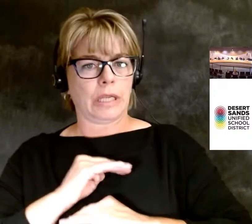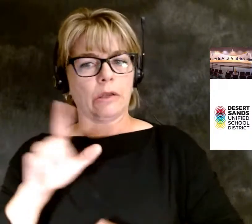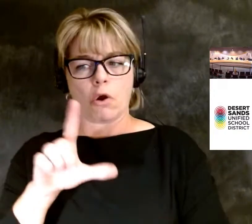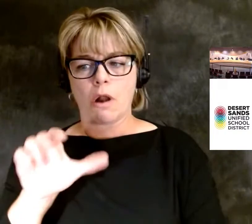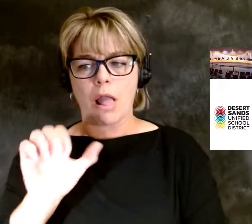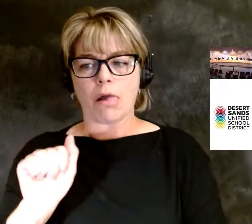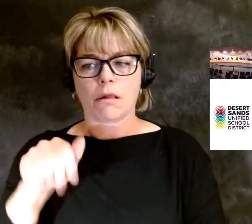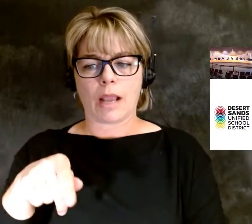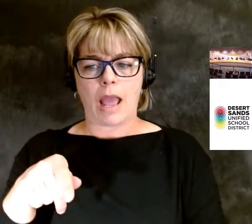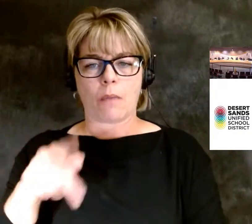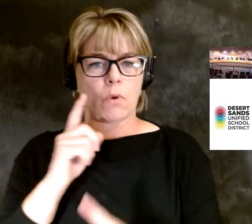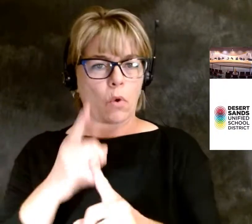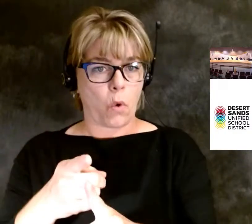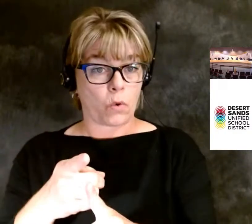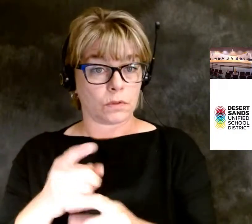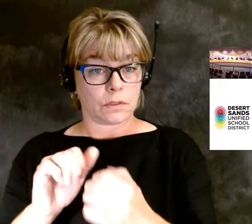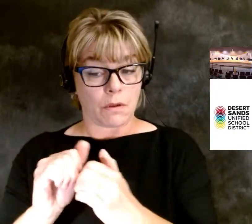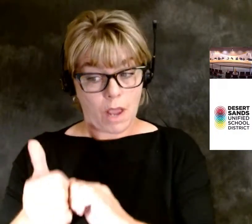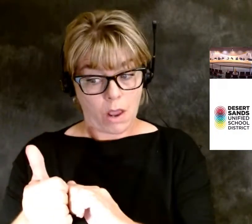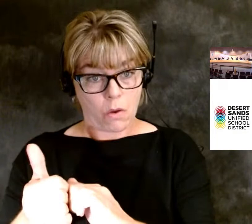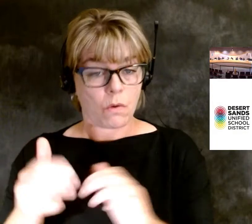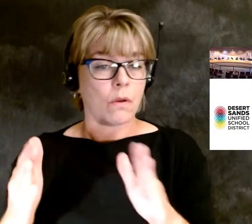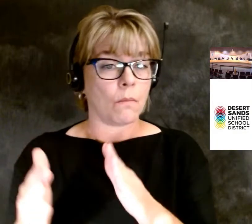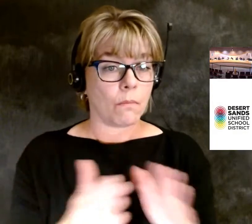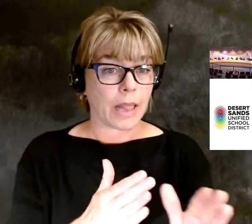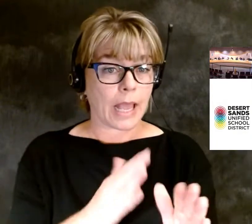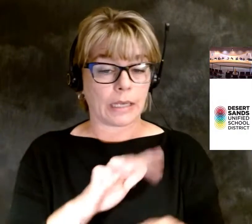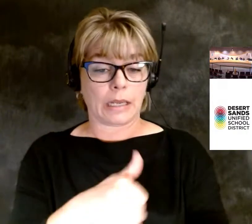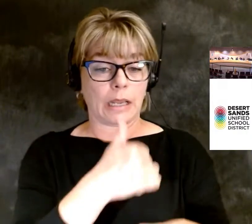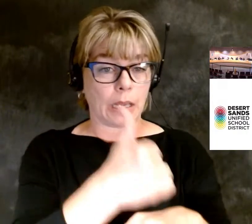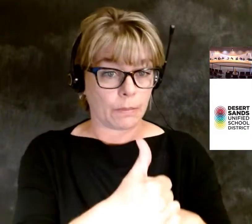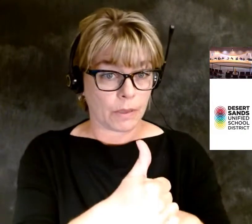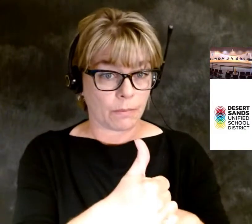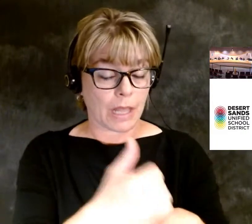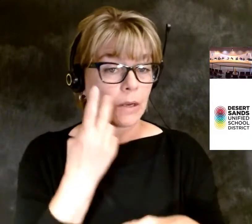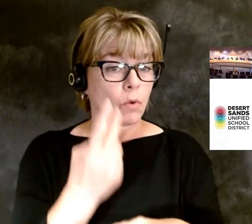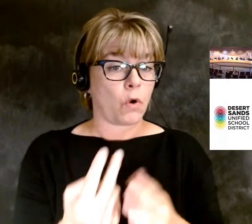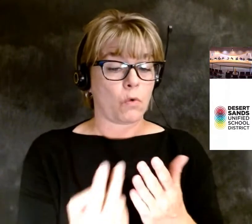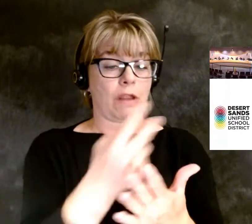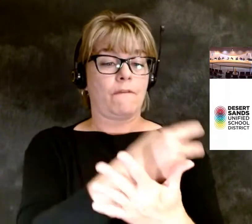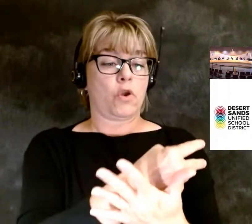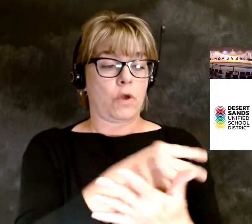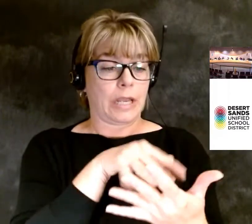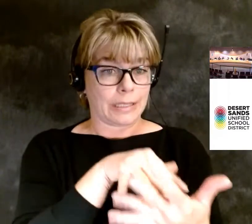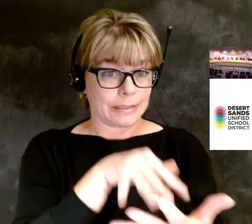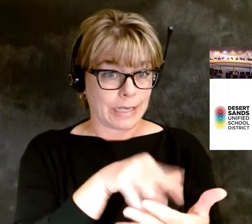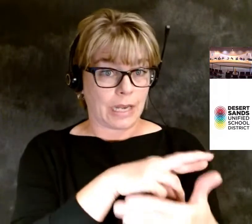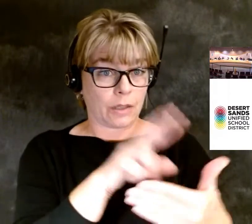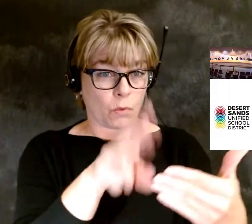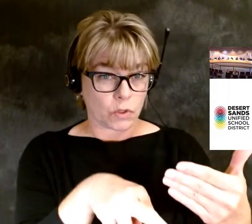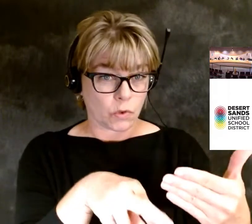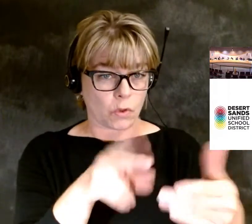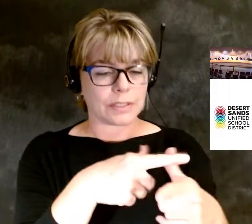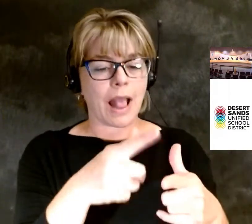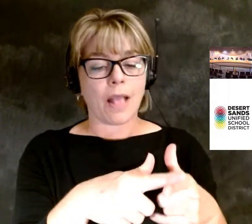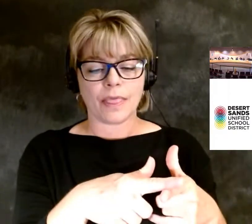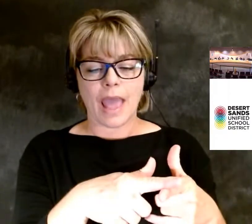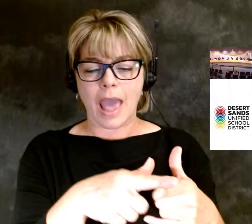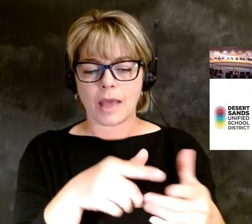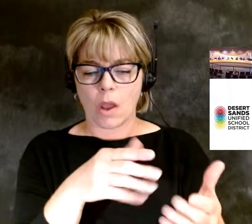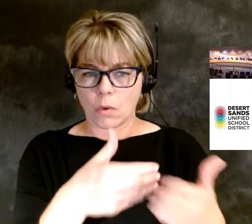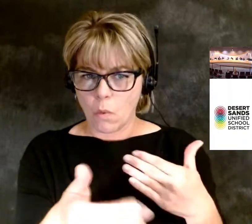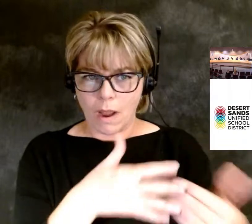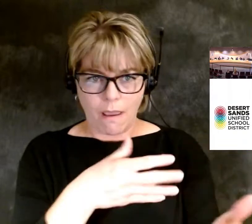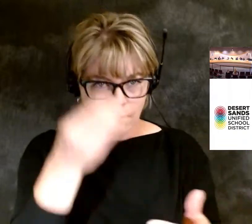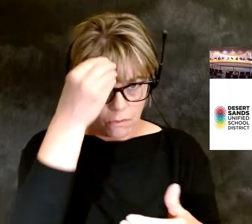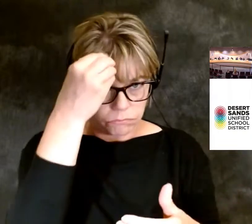planning, implementing, observing or studying those results, and then acting upon the lessons learned, we can provide best actions